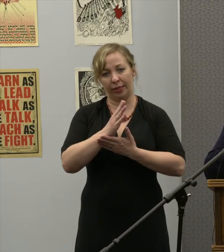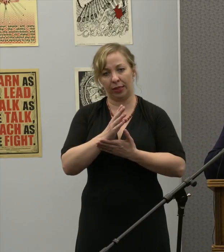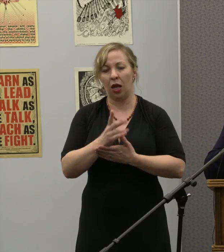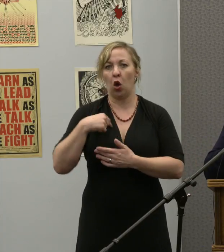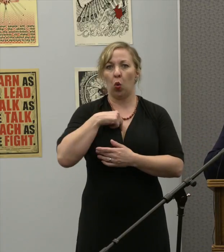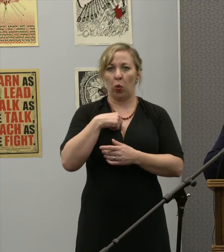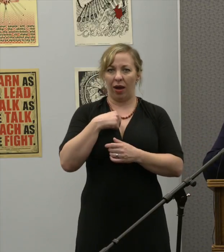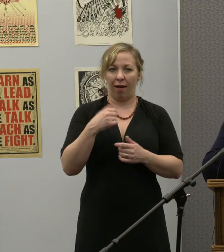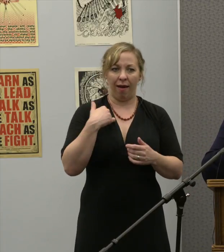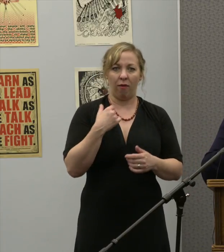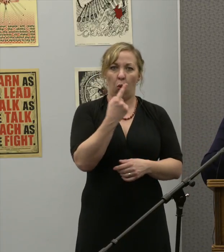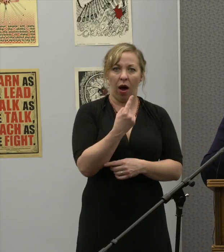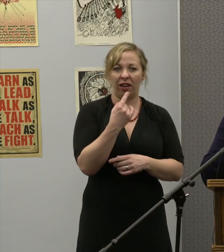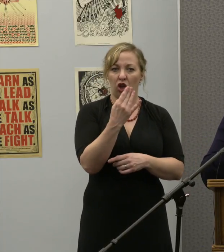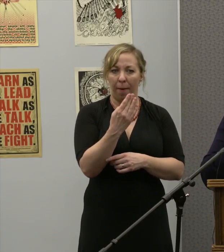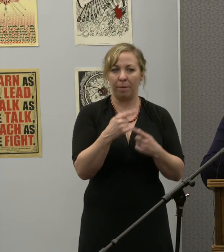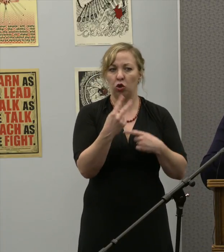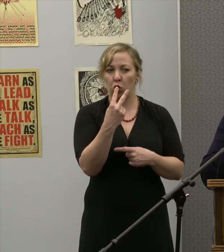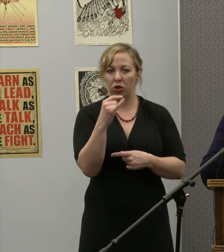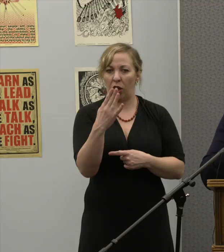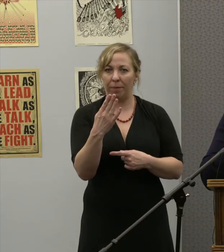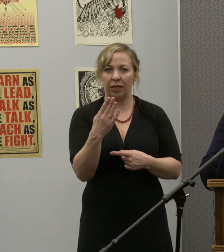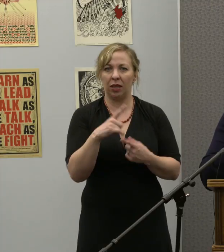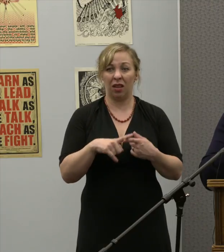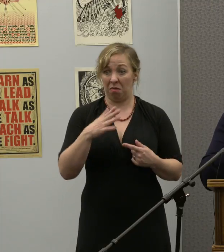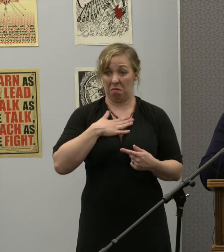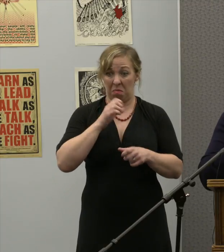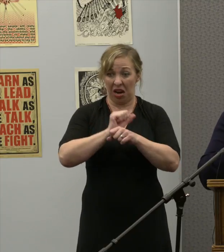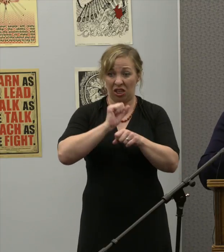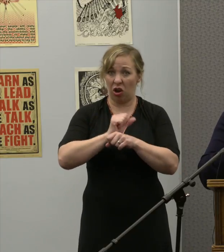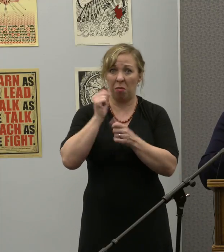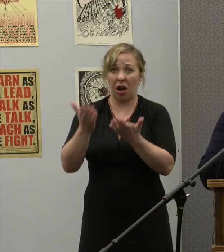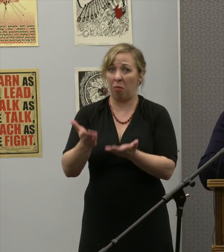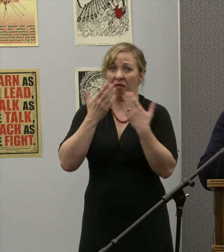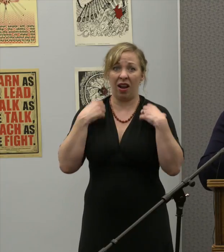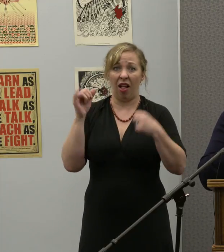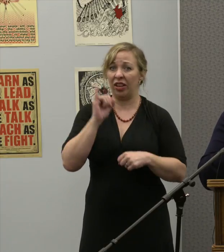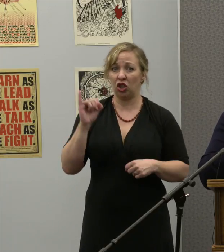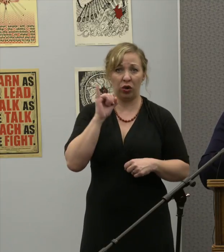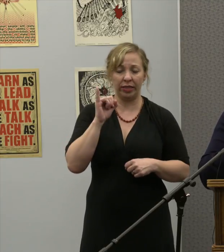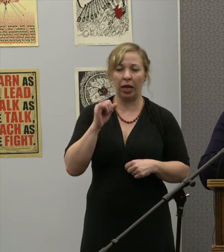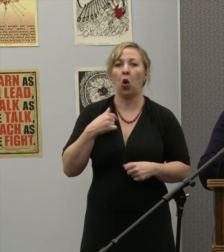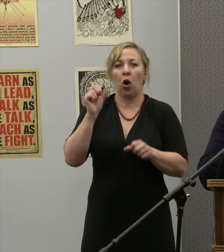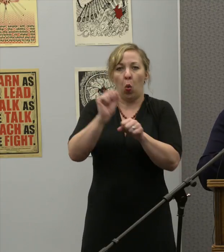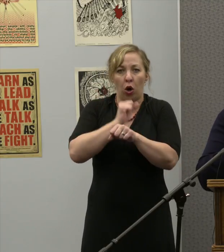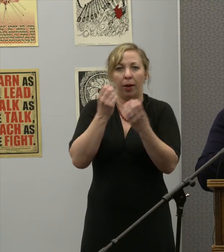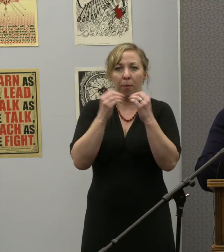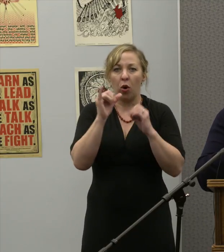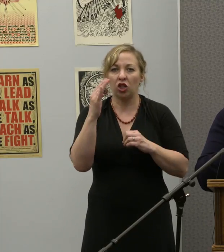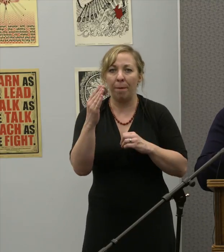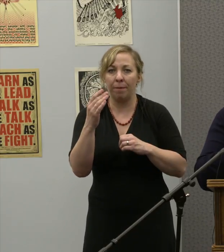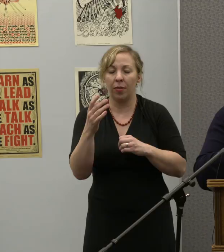jobs, I don't have healthcare provided to me through my jobs. We're working more and more jobs. We're making less and less